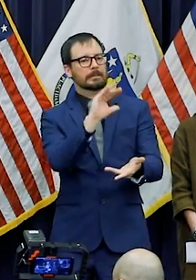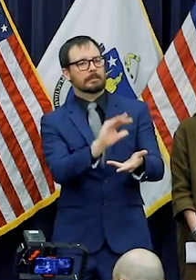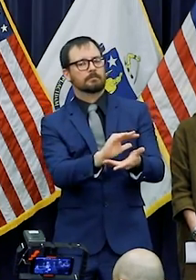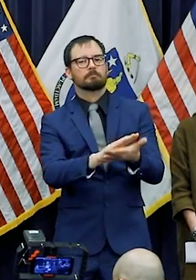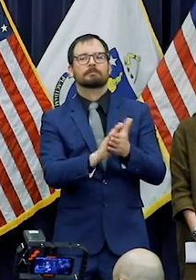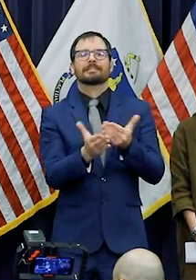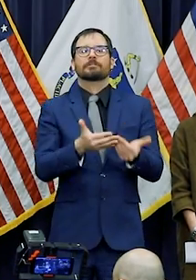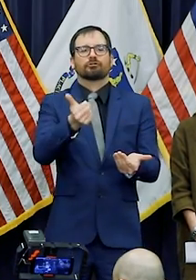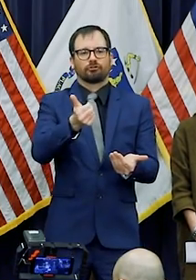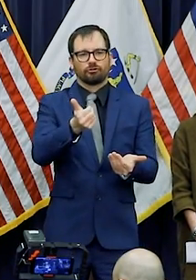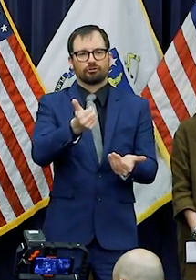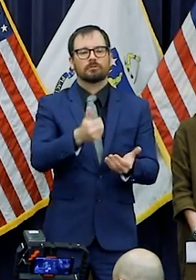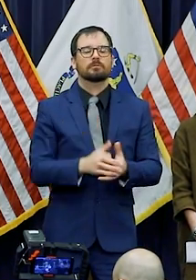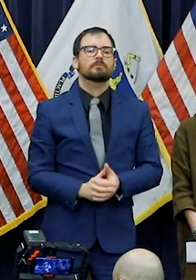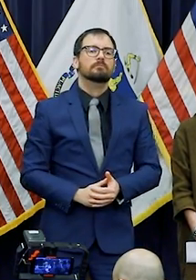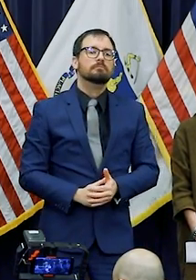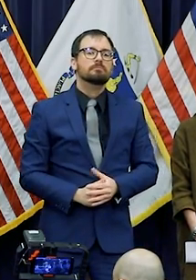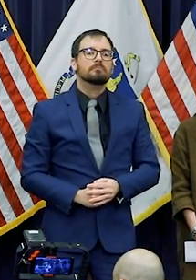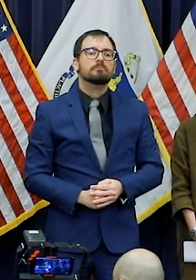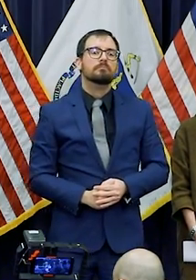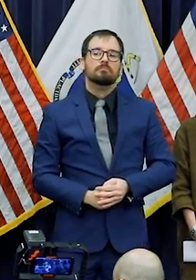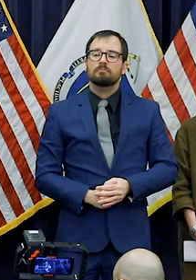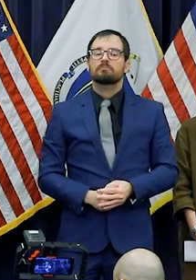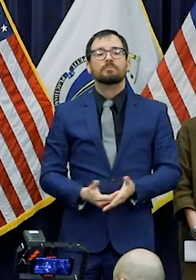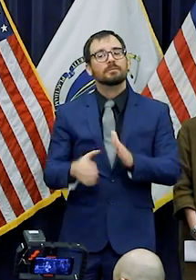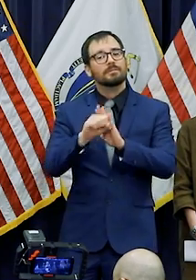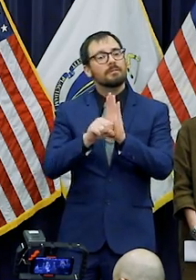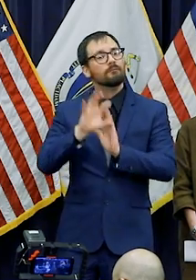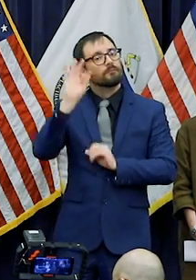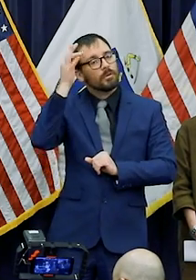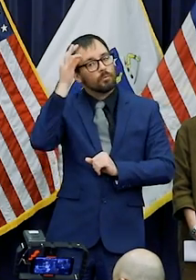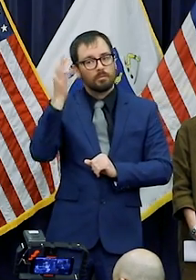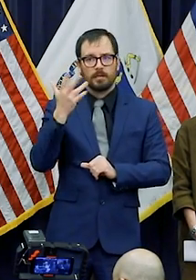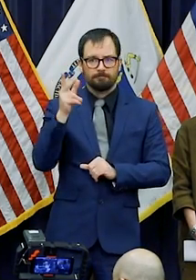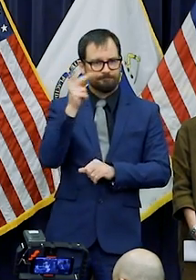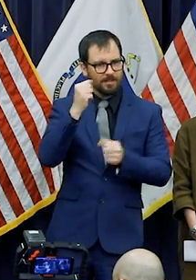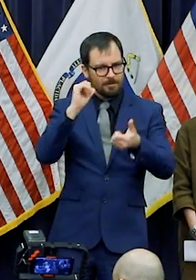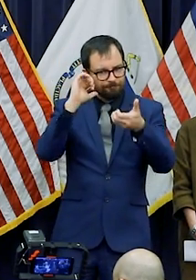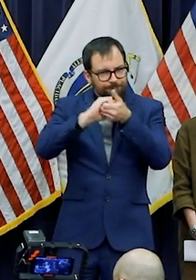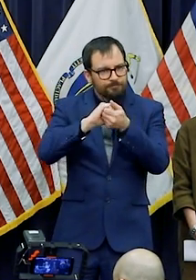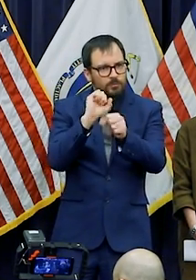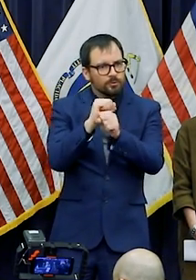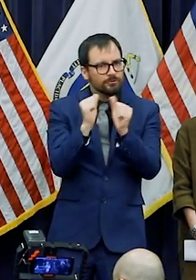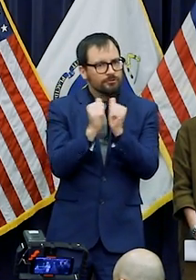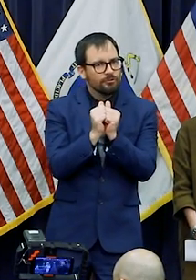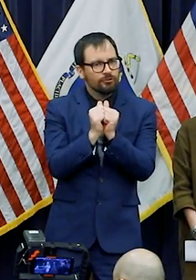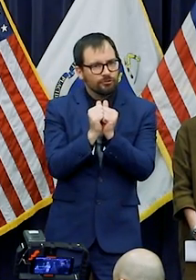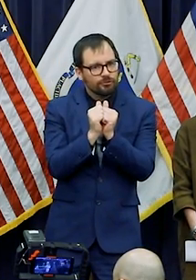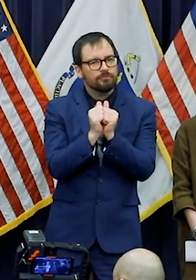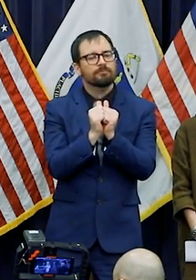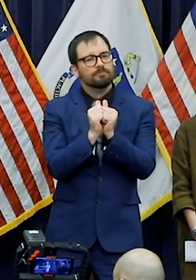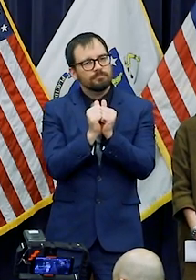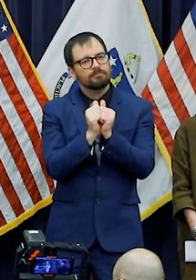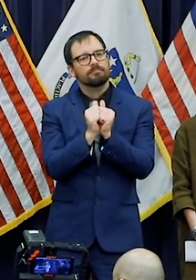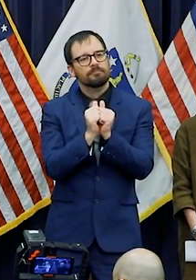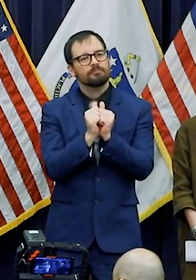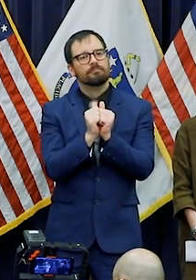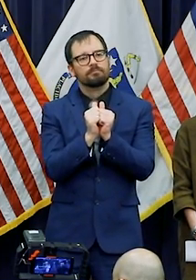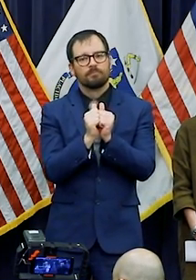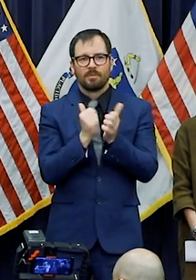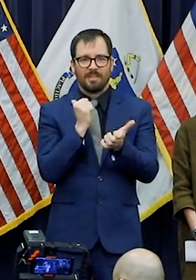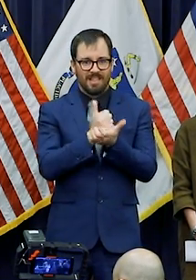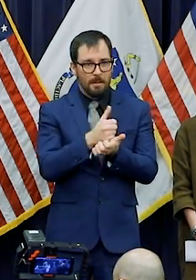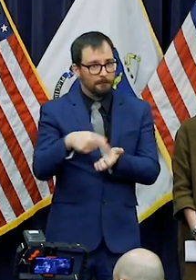about this effort as time goes on so that we can help as many people as possible recover from the widespread impacts of this